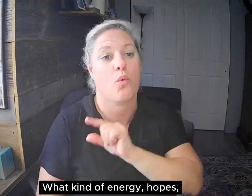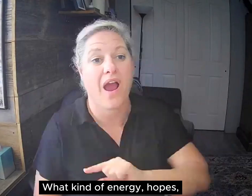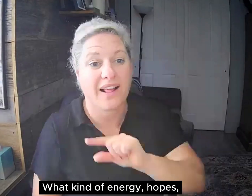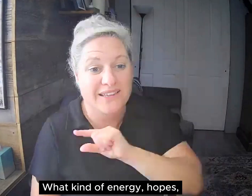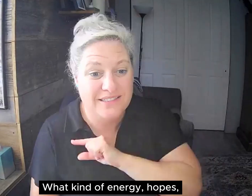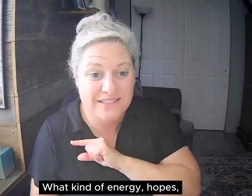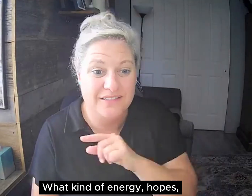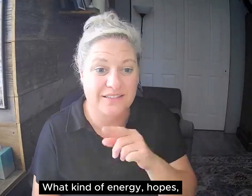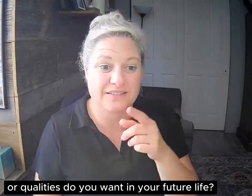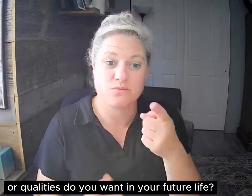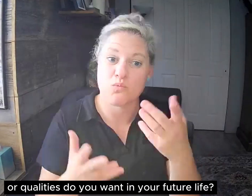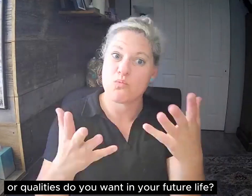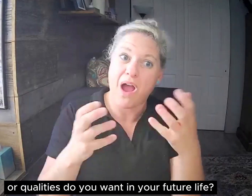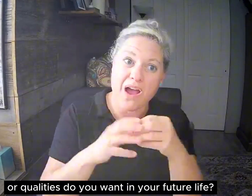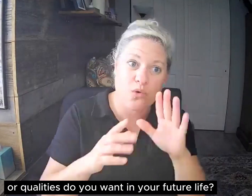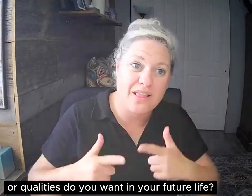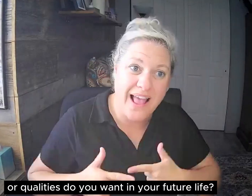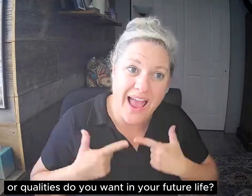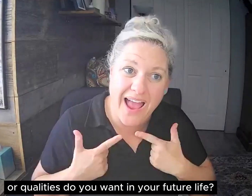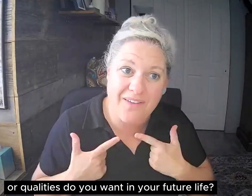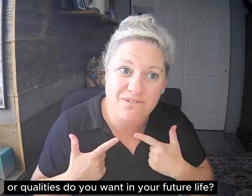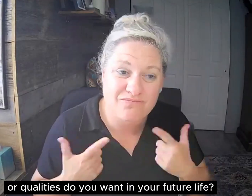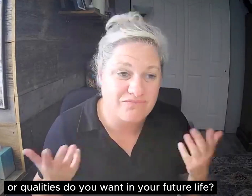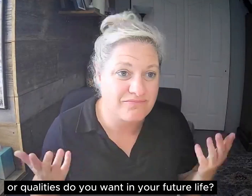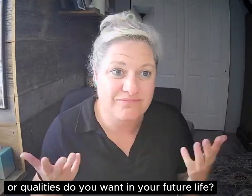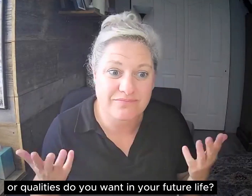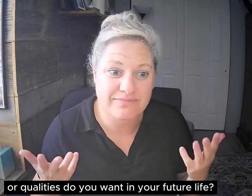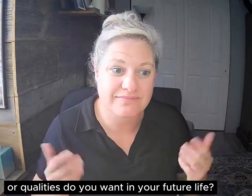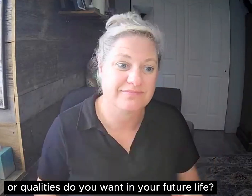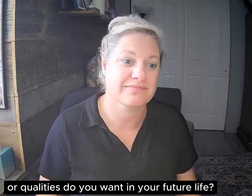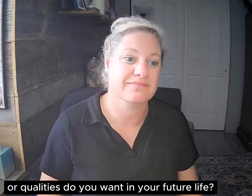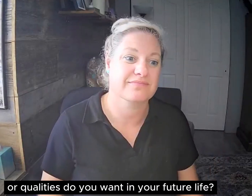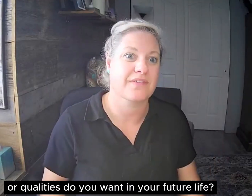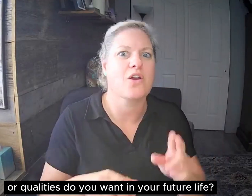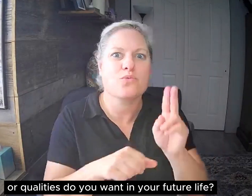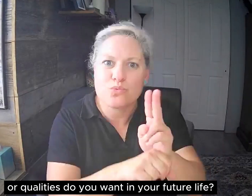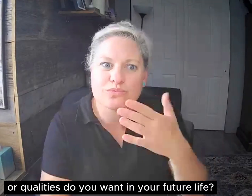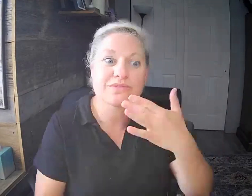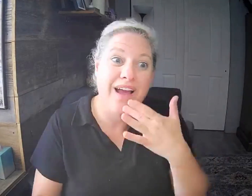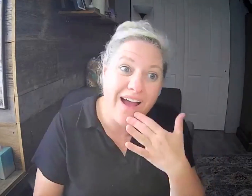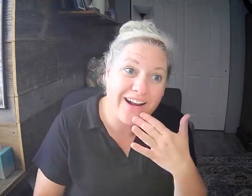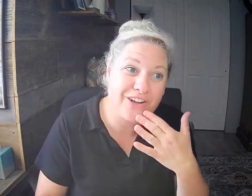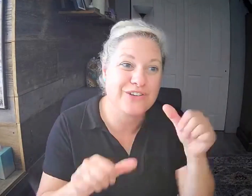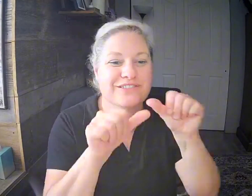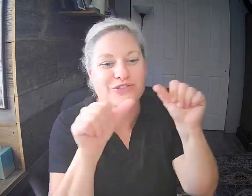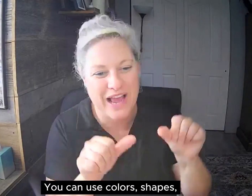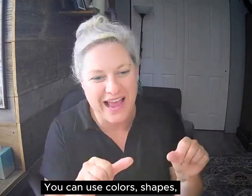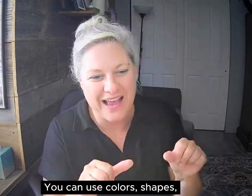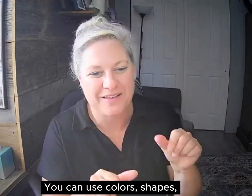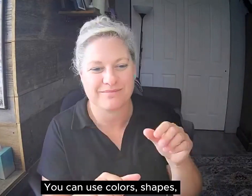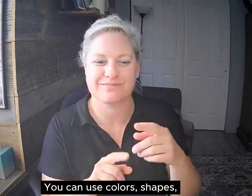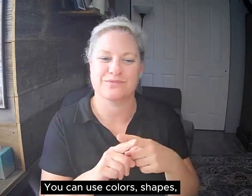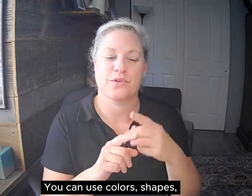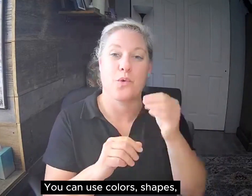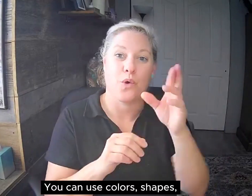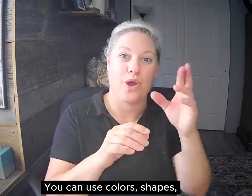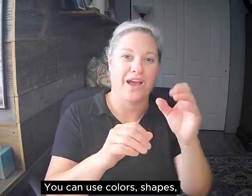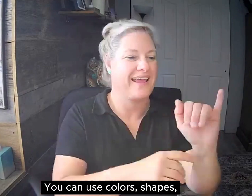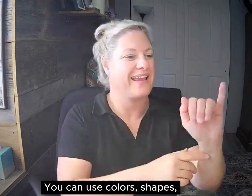energy, hopes, or qualities do you want in your future life? You could use colors,